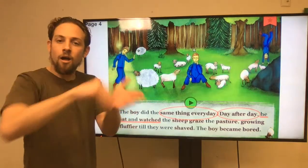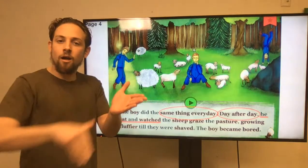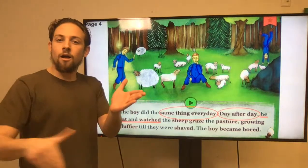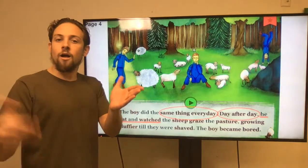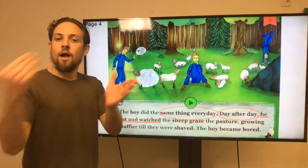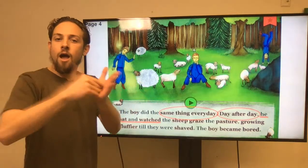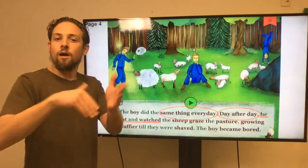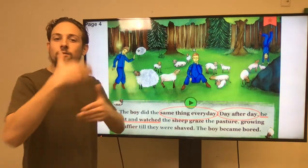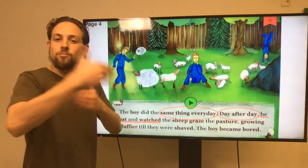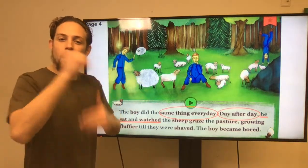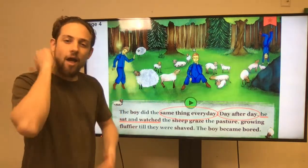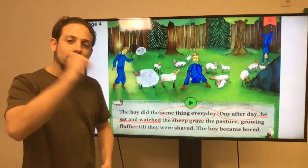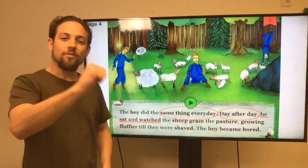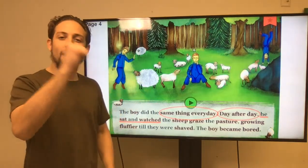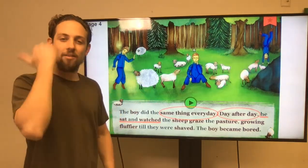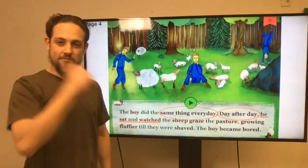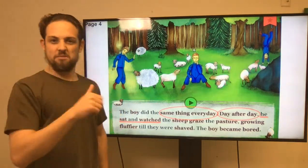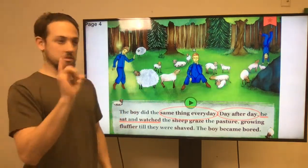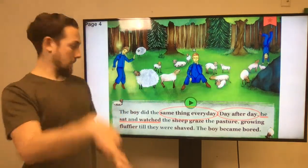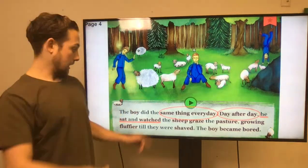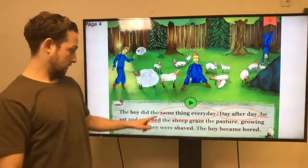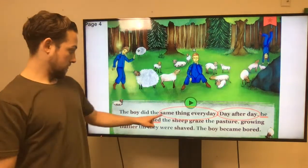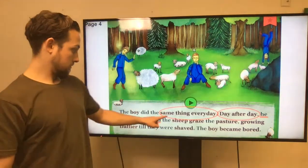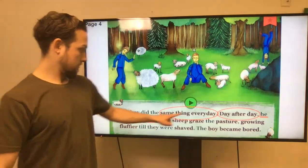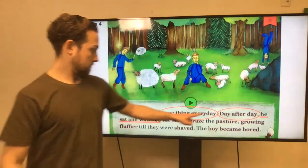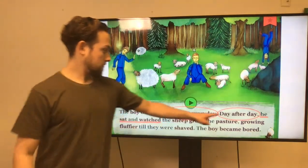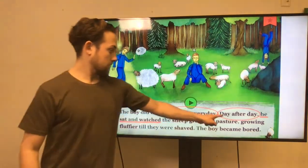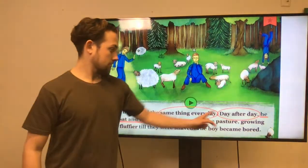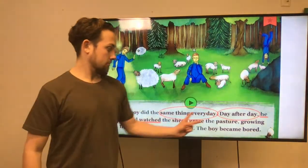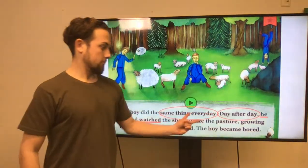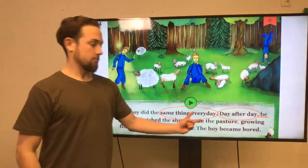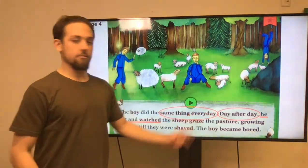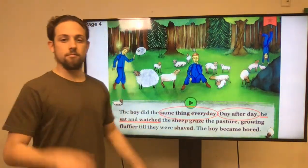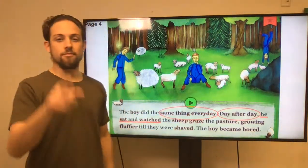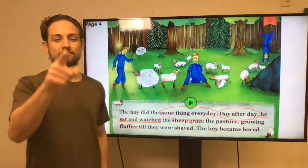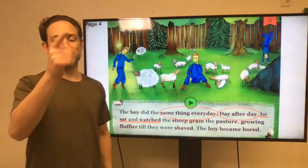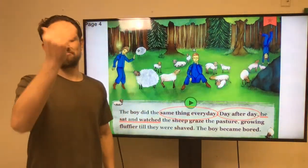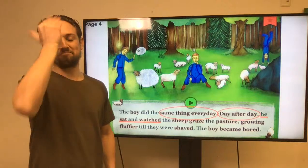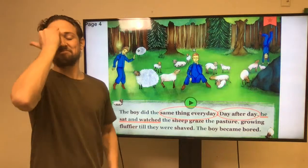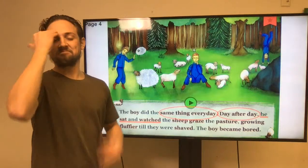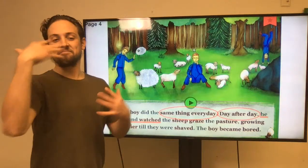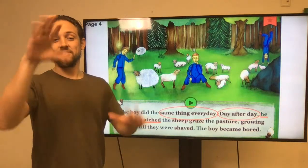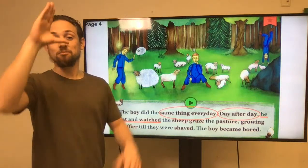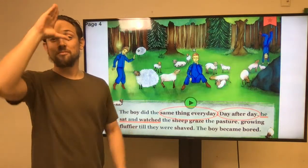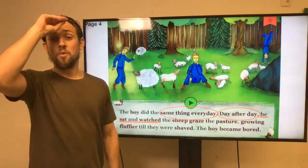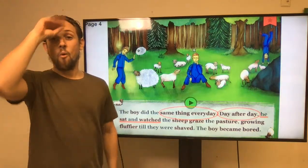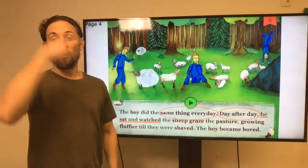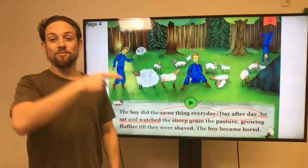Okay, right. We also see not only the phrase same thing every day, but day after day.